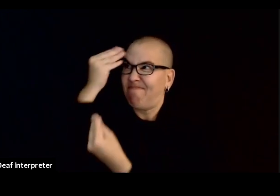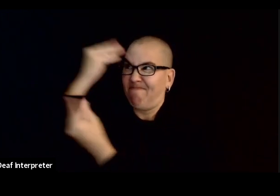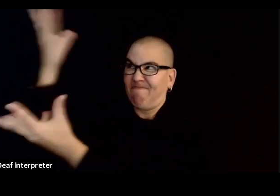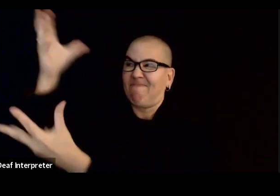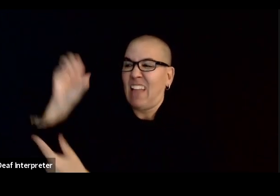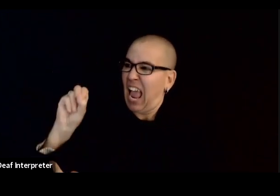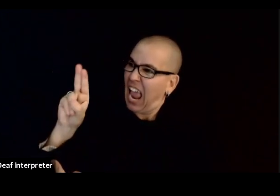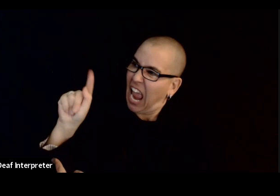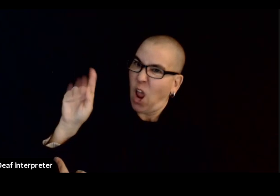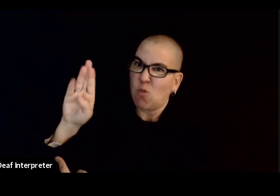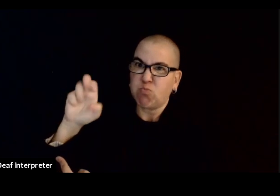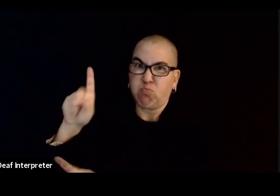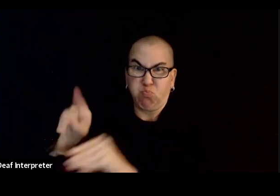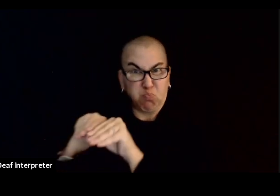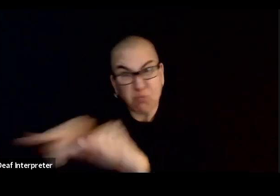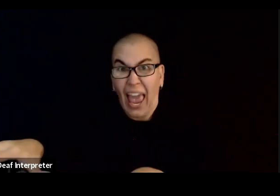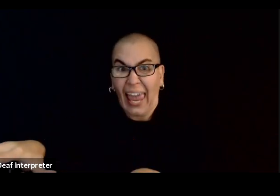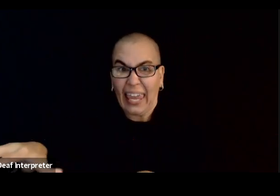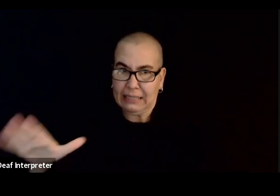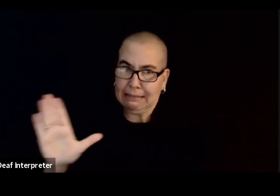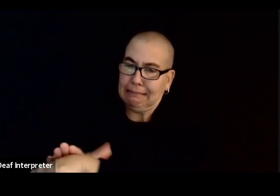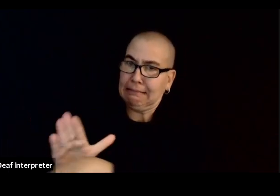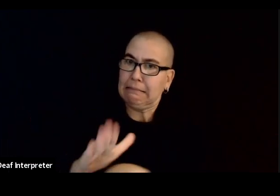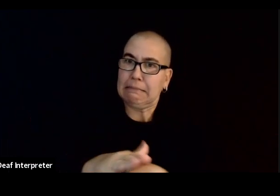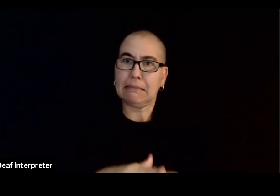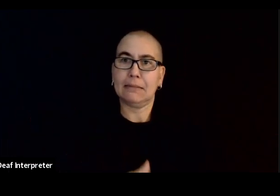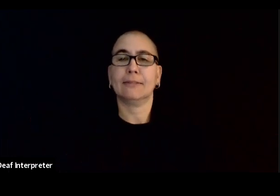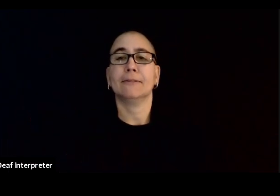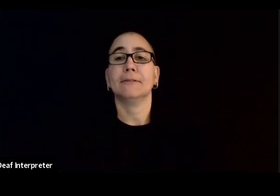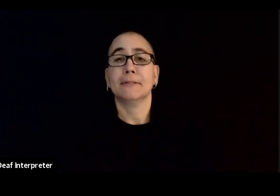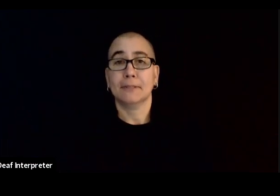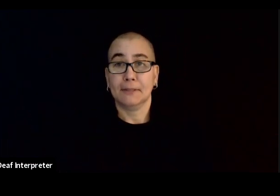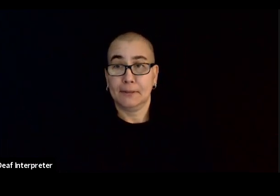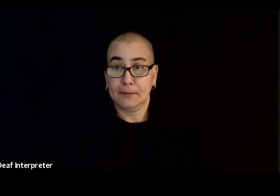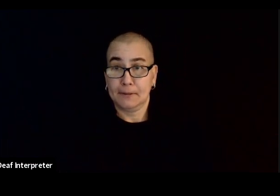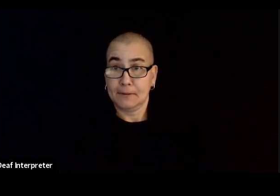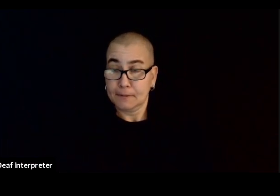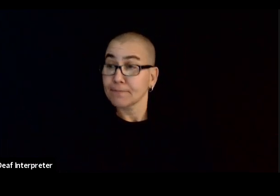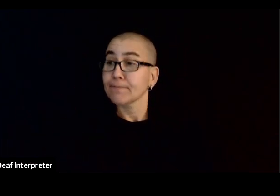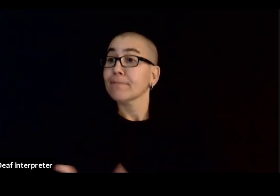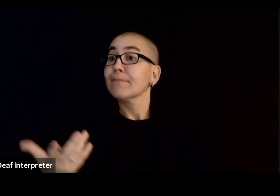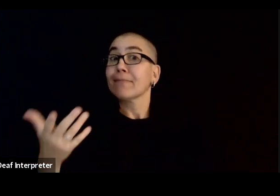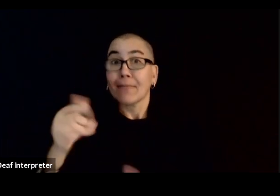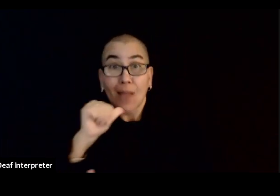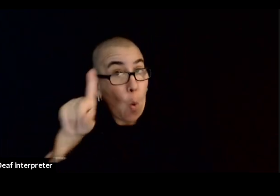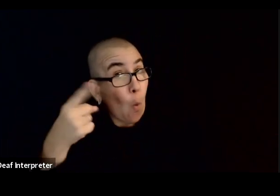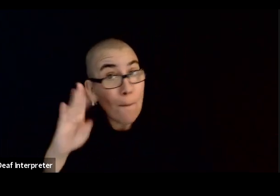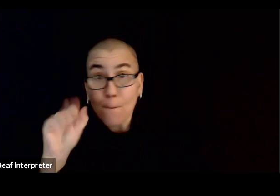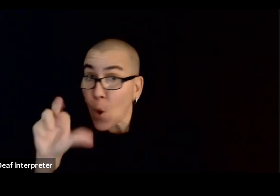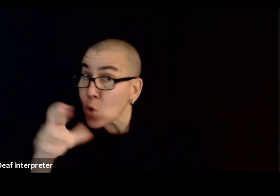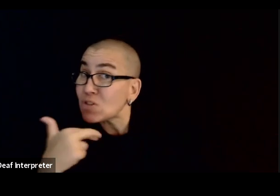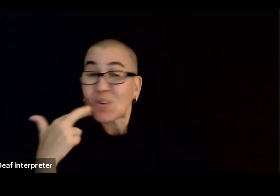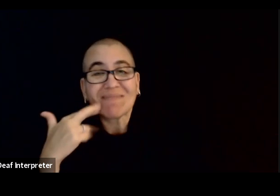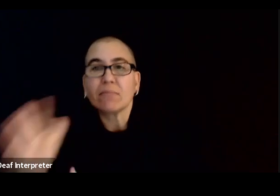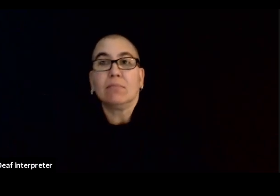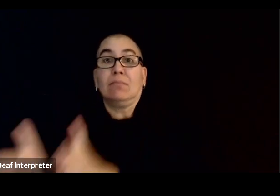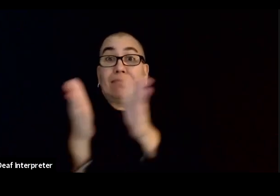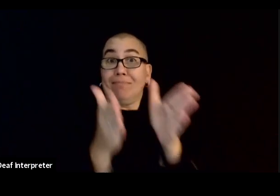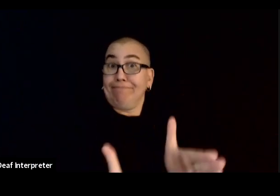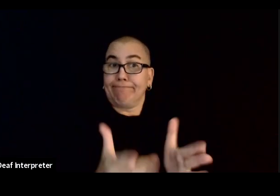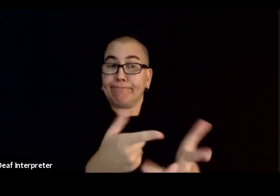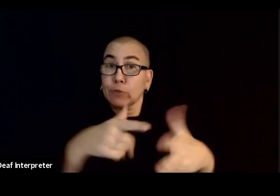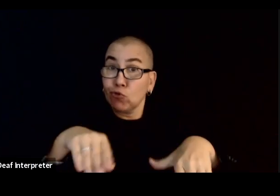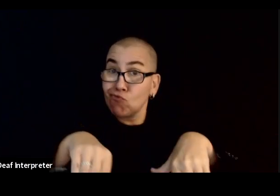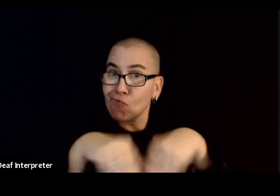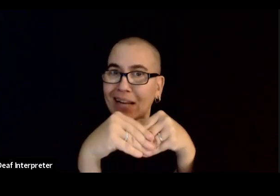events like weddings, funerals, gyms, and other social gatherings. There have been 37 outbreaks associated with